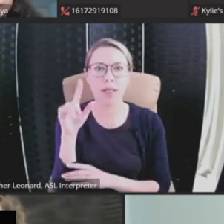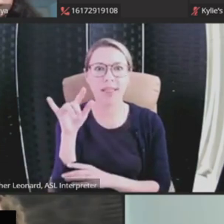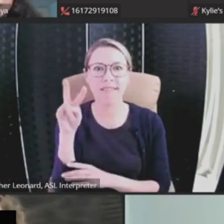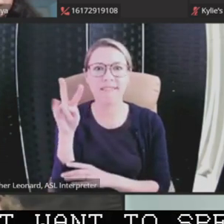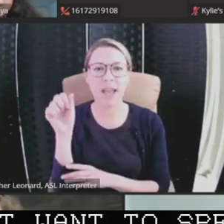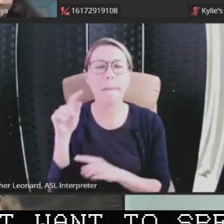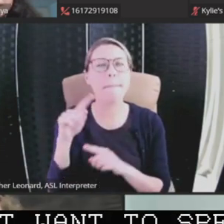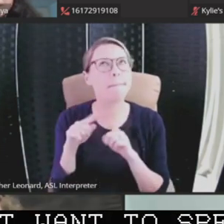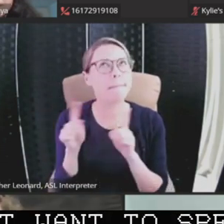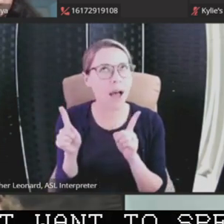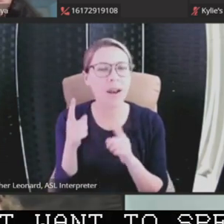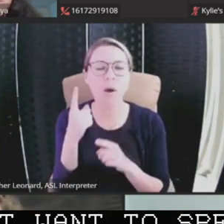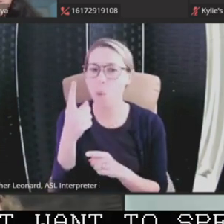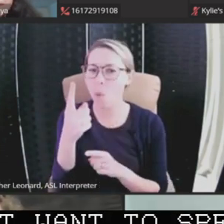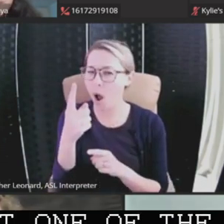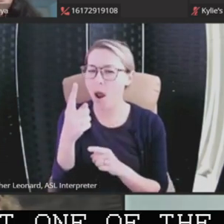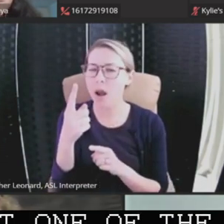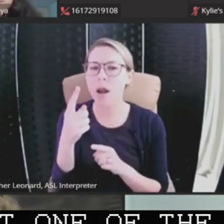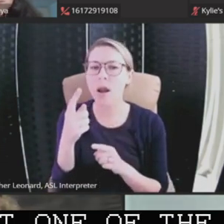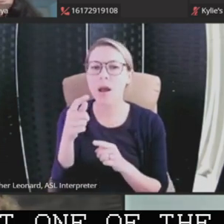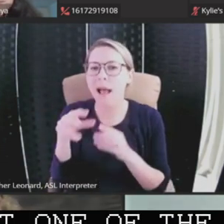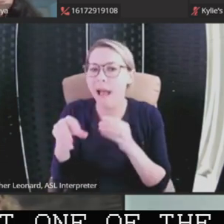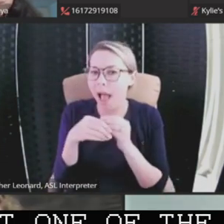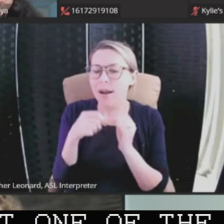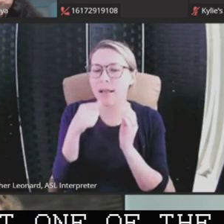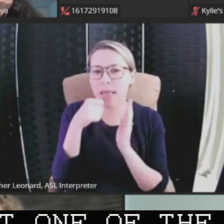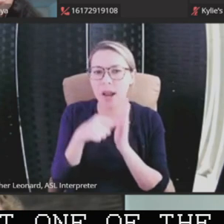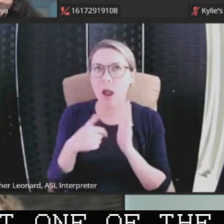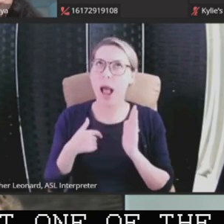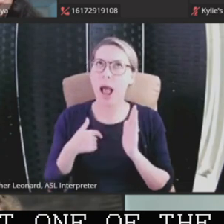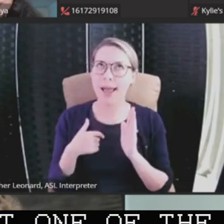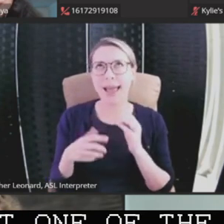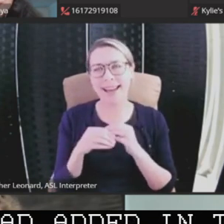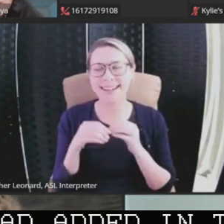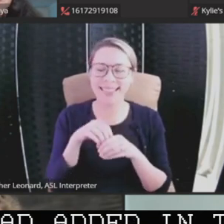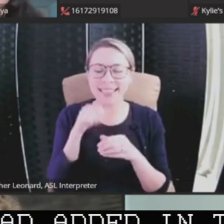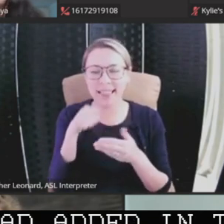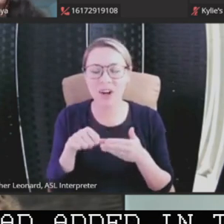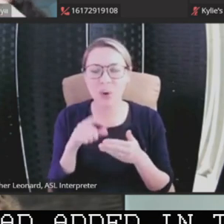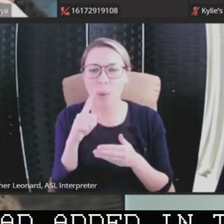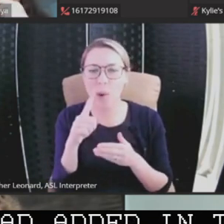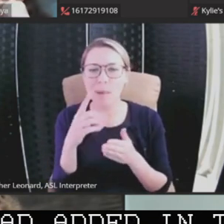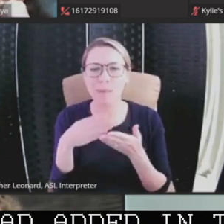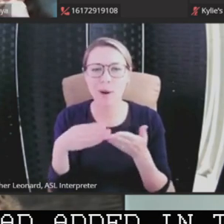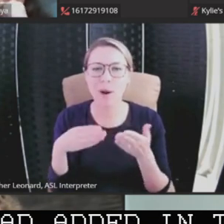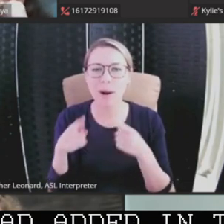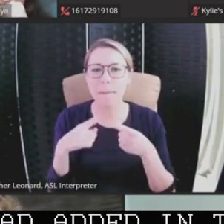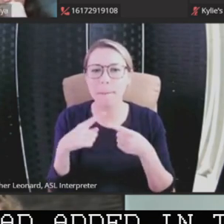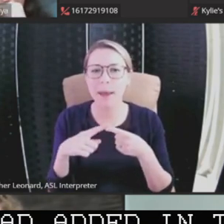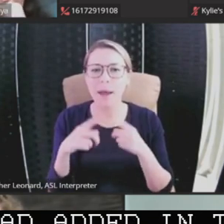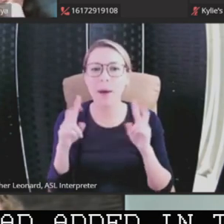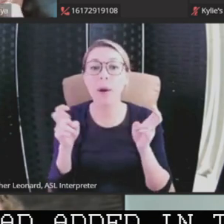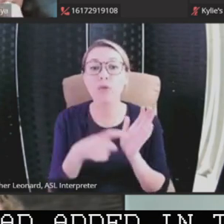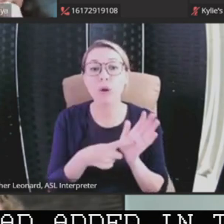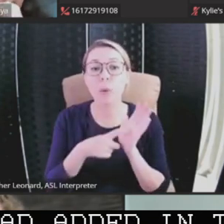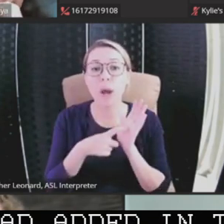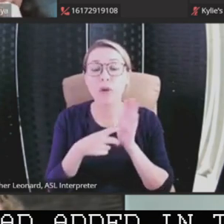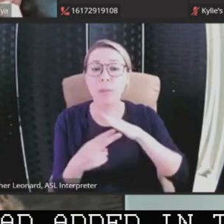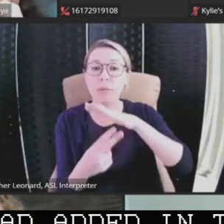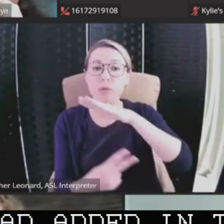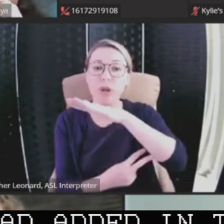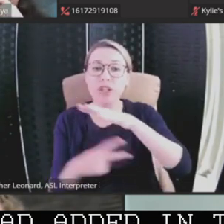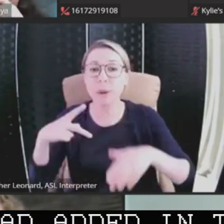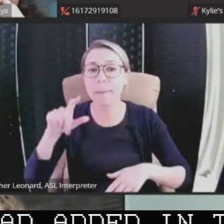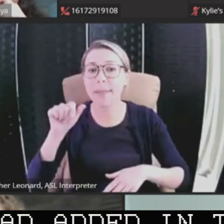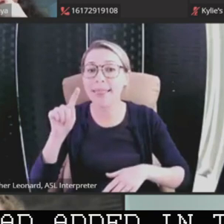pieces that we had added in the letter, or I had added in the letter, I should say, about requiring a bridge plate when a flush patio can't